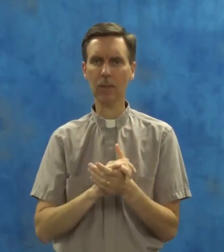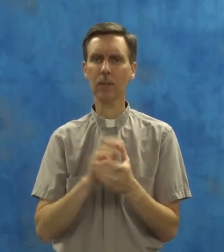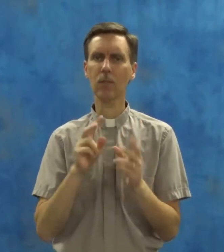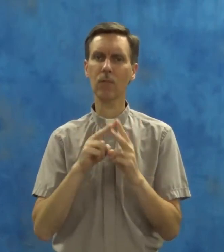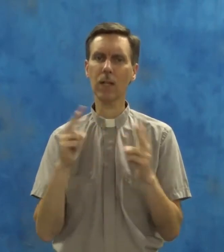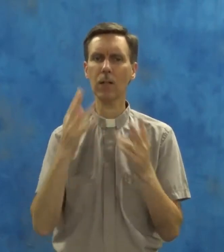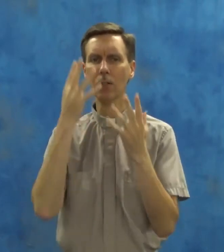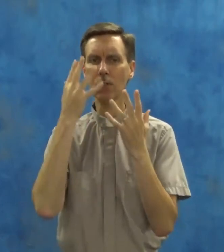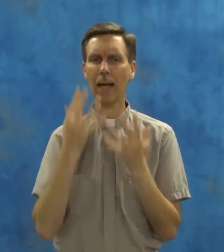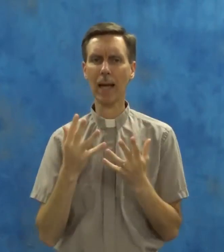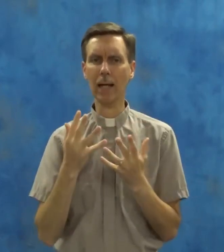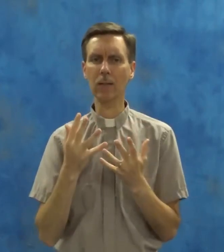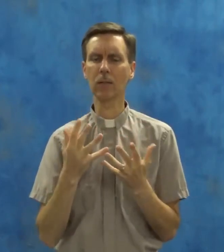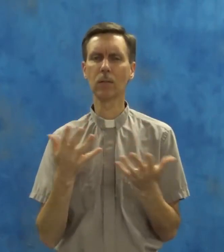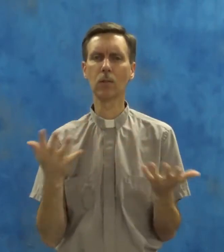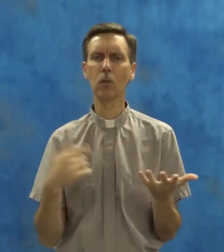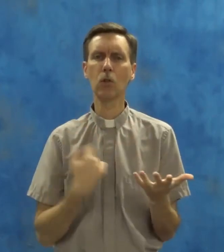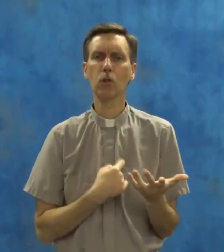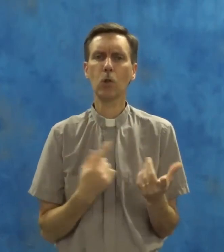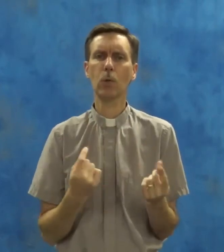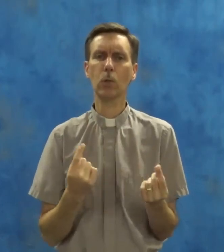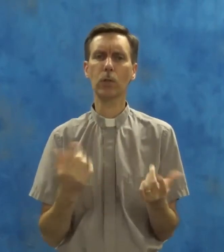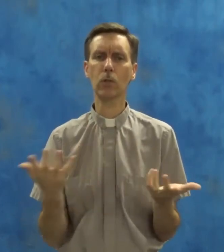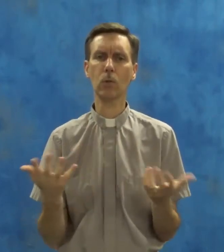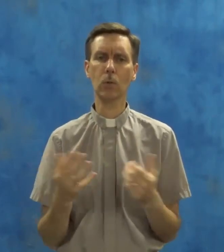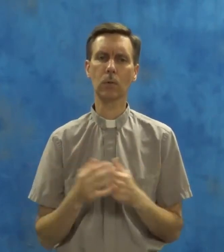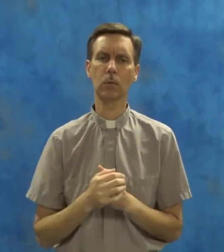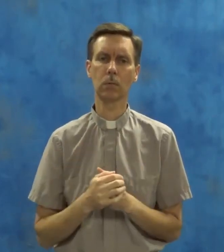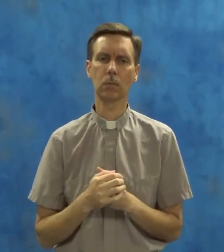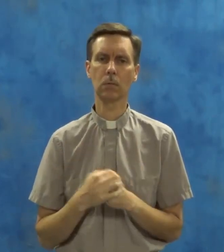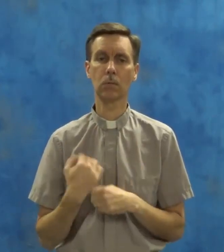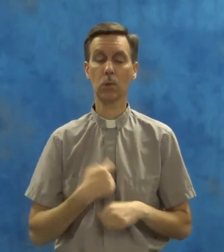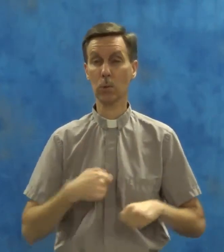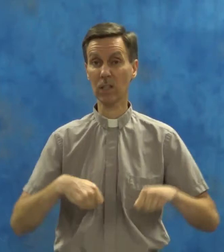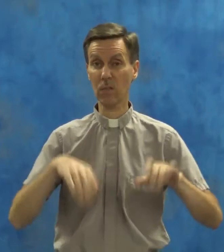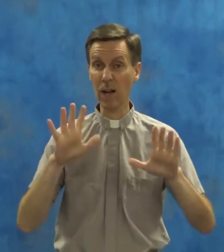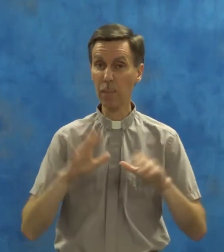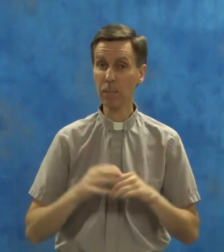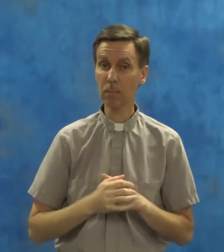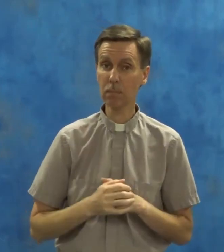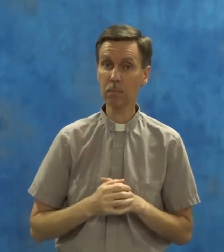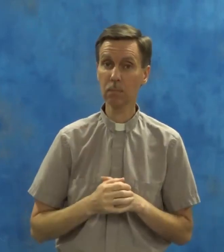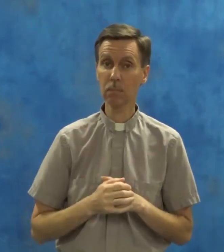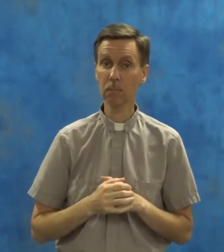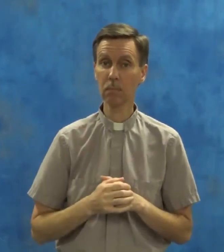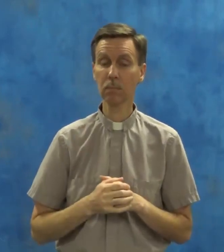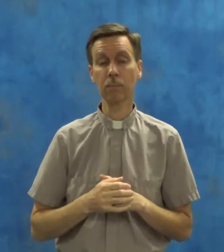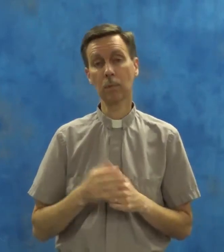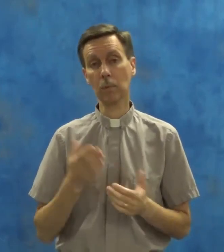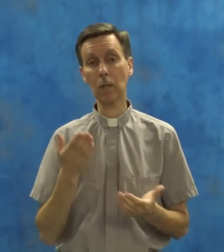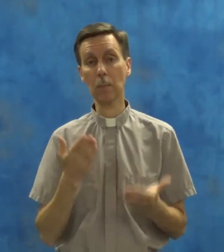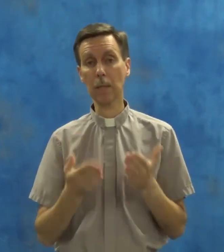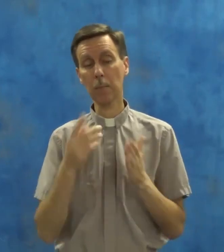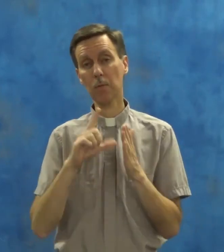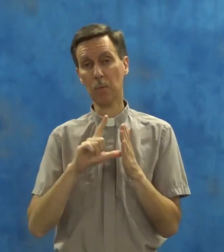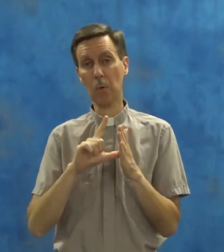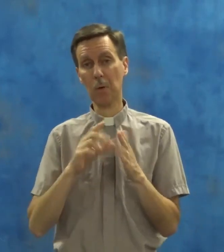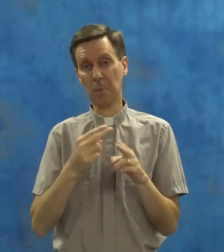It's very sad. So what do? Do we give up? Well, maybe for a